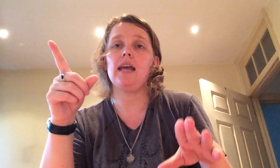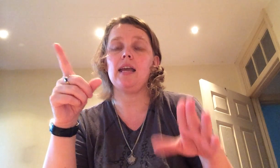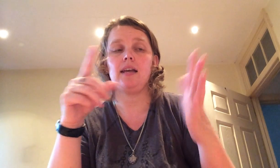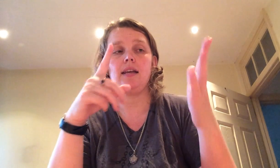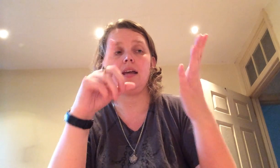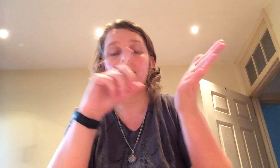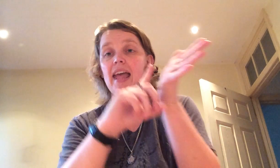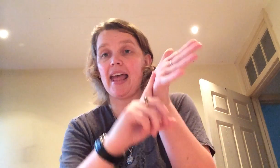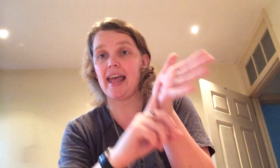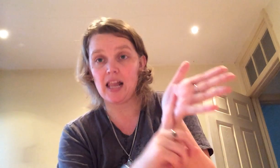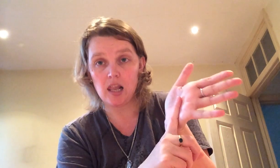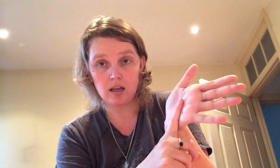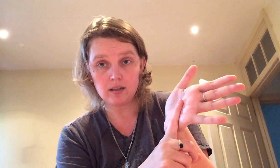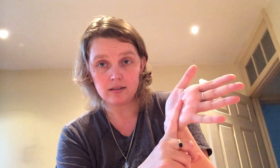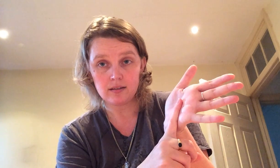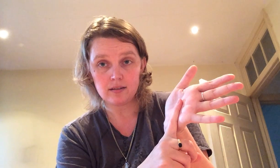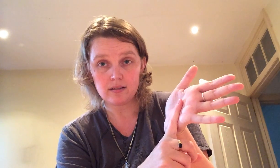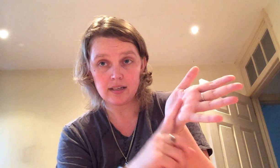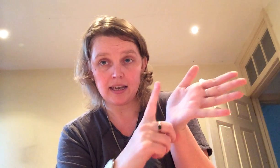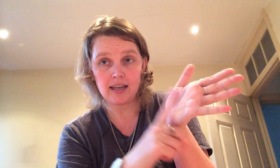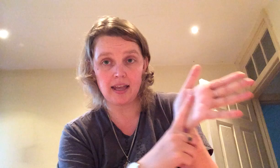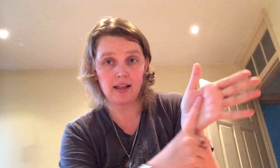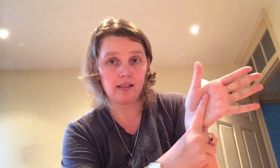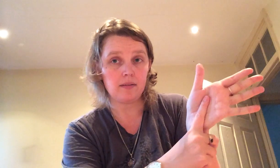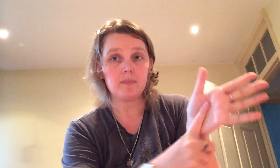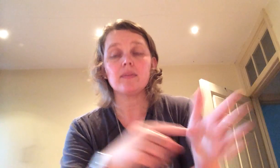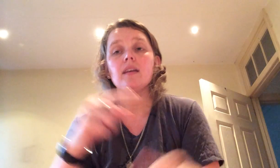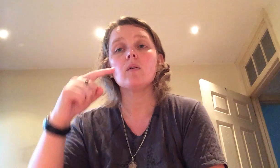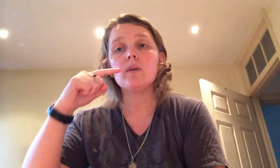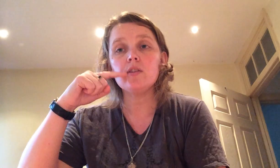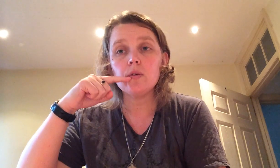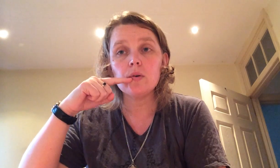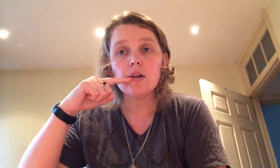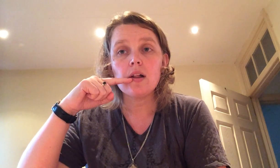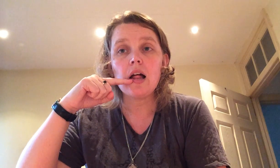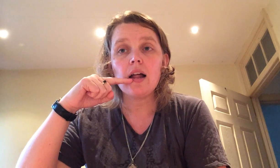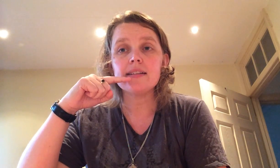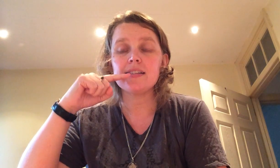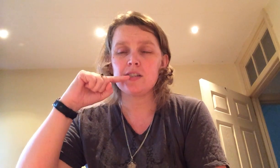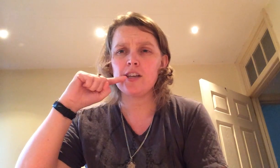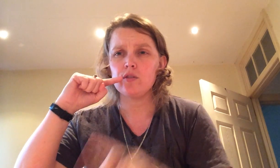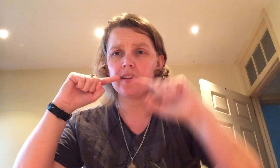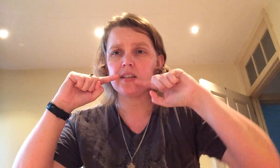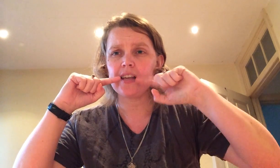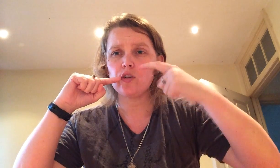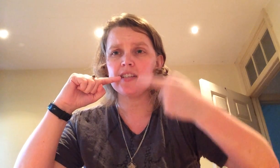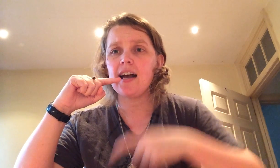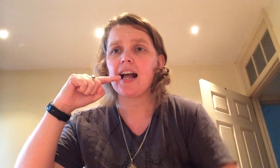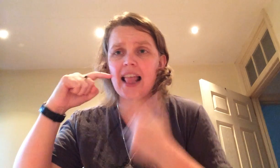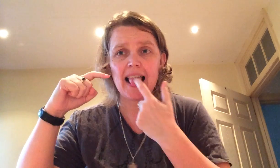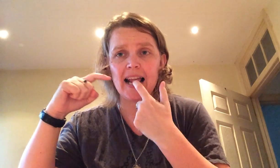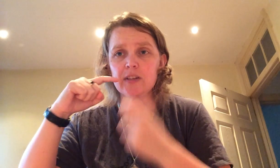Okay. L. Okay, L. We do. It's like your tongue. At your